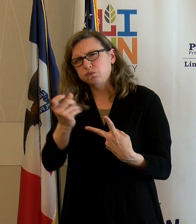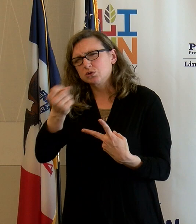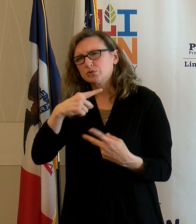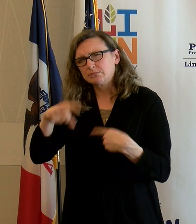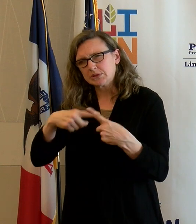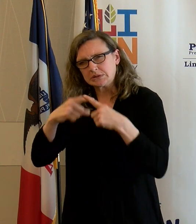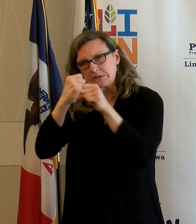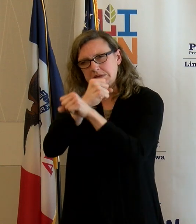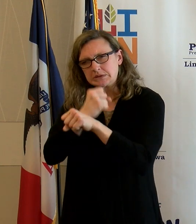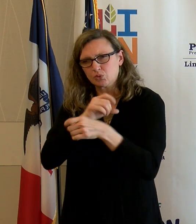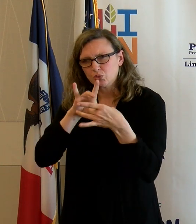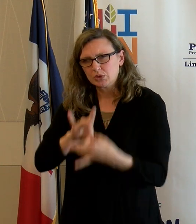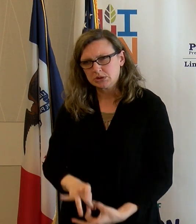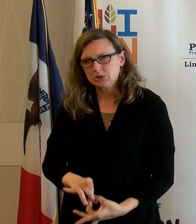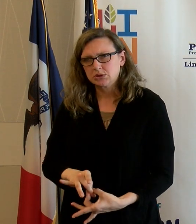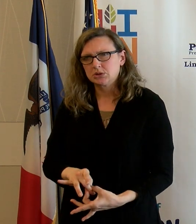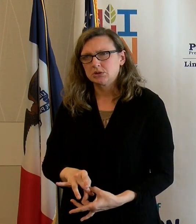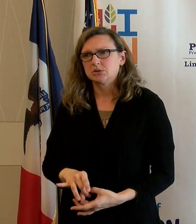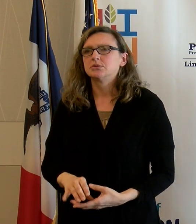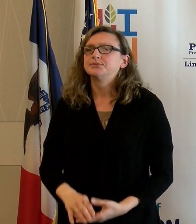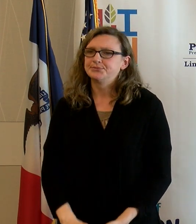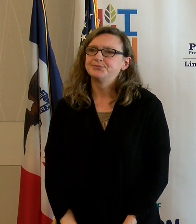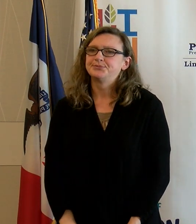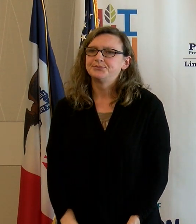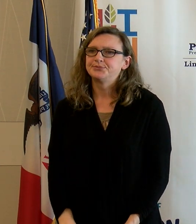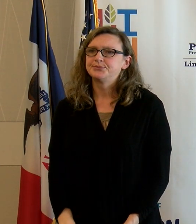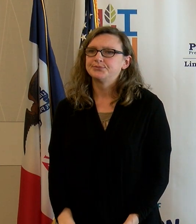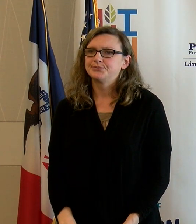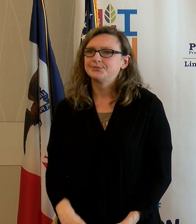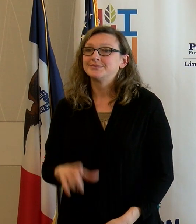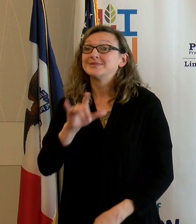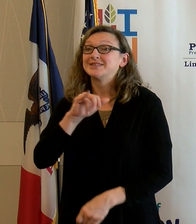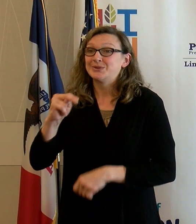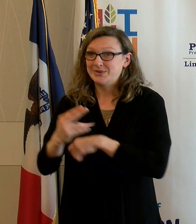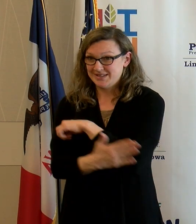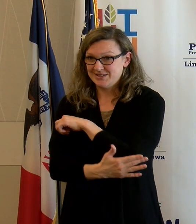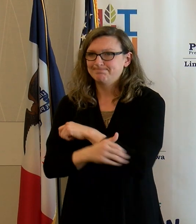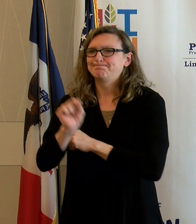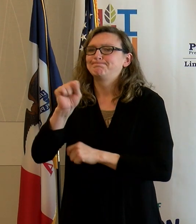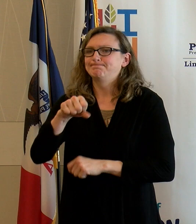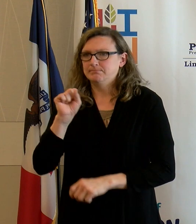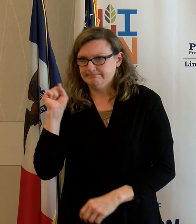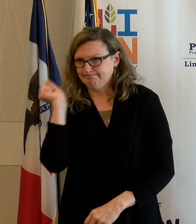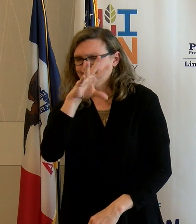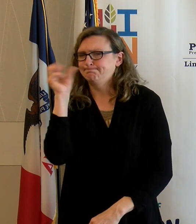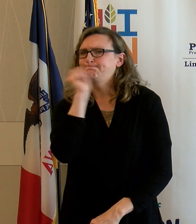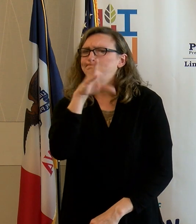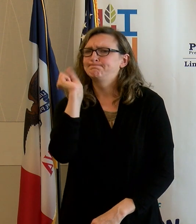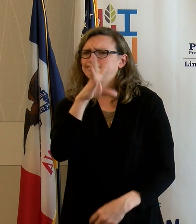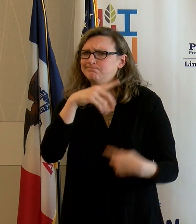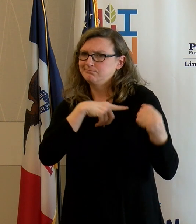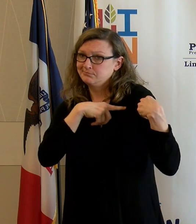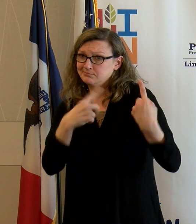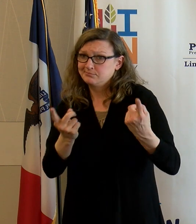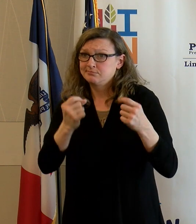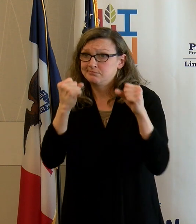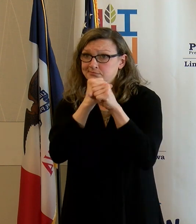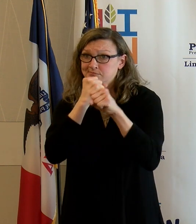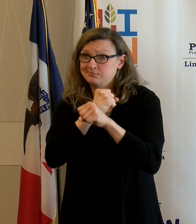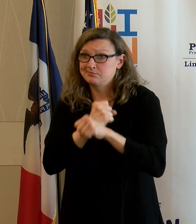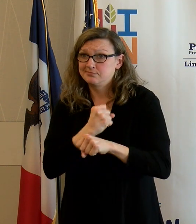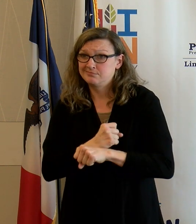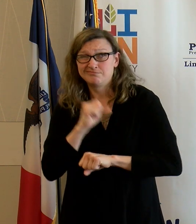is needed? I think Linn County has been very diligent in making the case of why a shelter-in-place would be